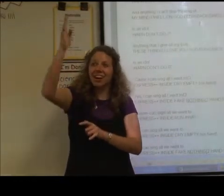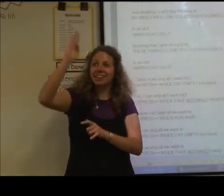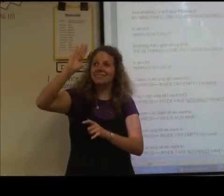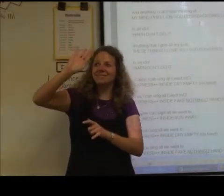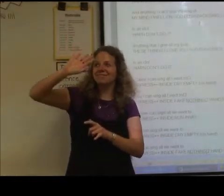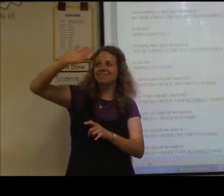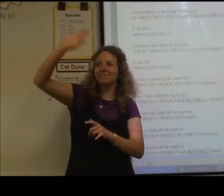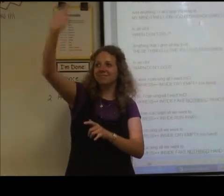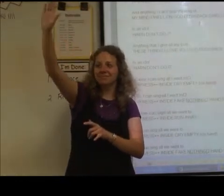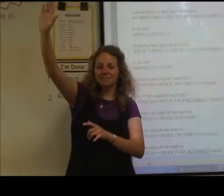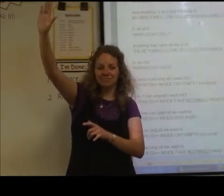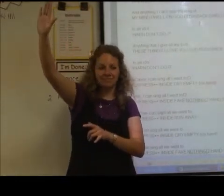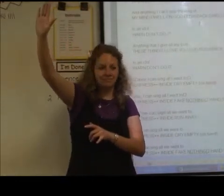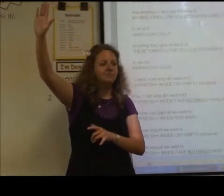God,